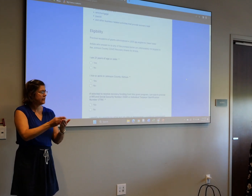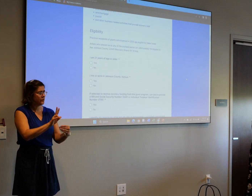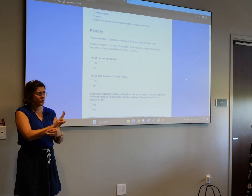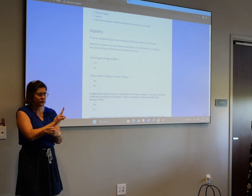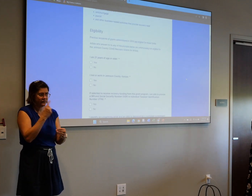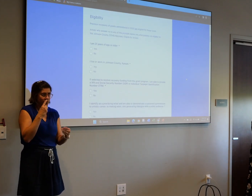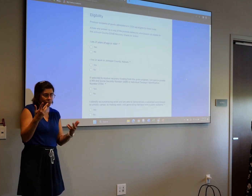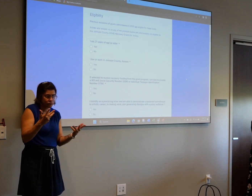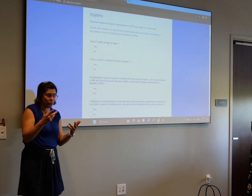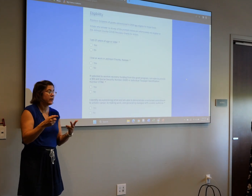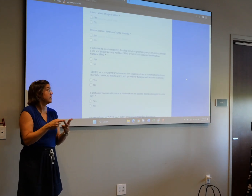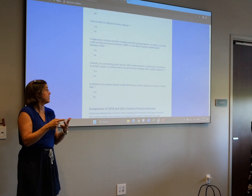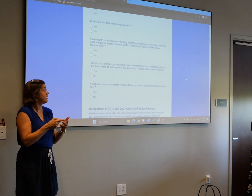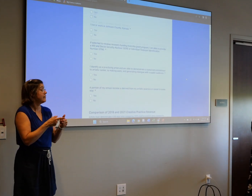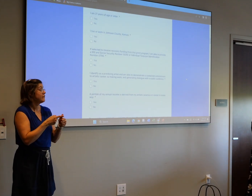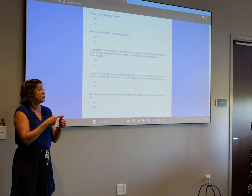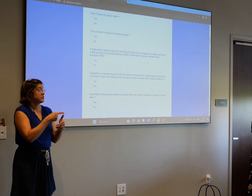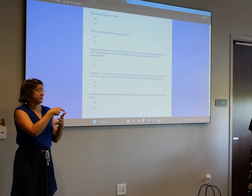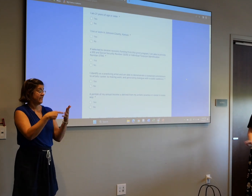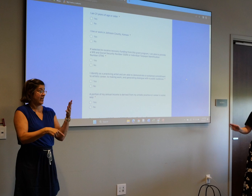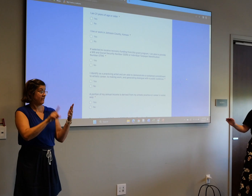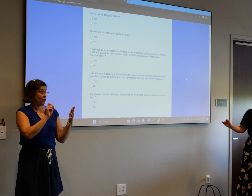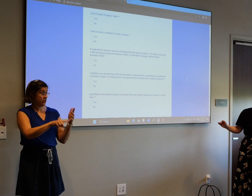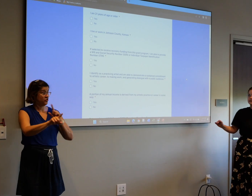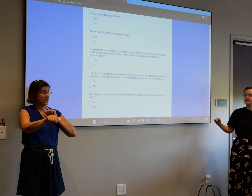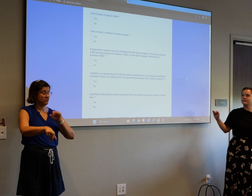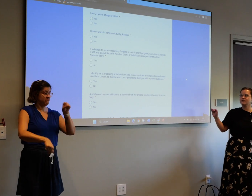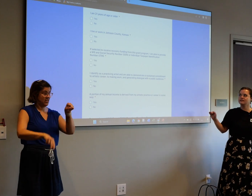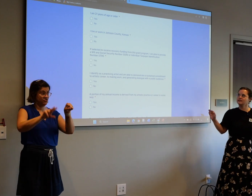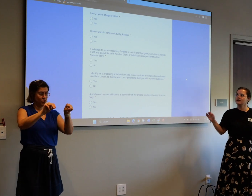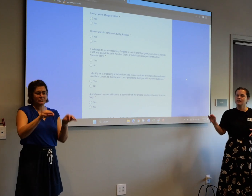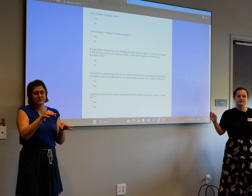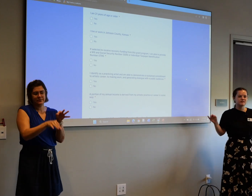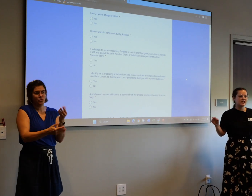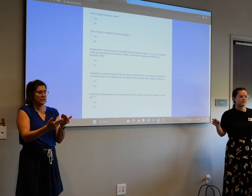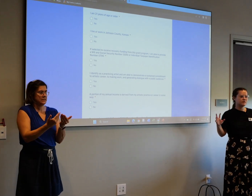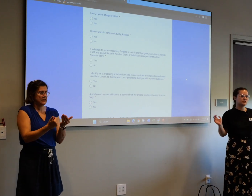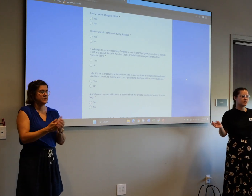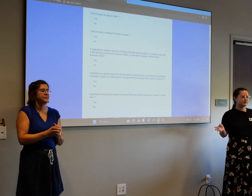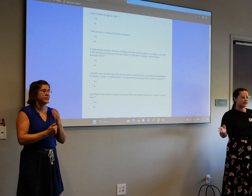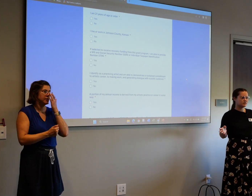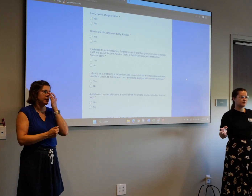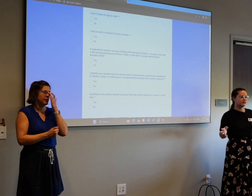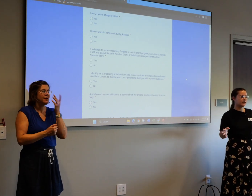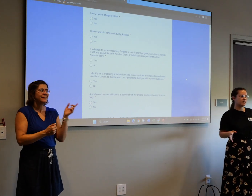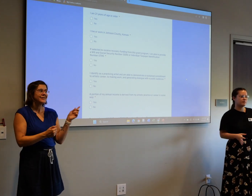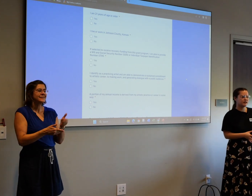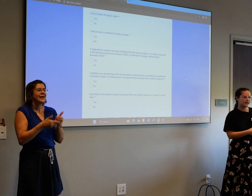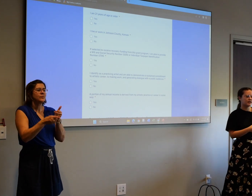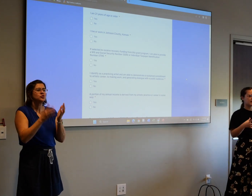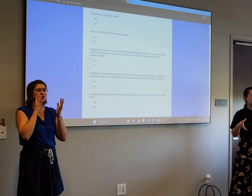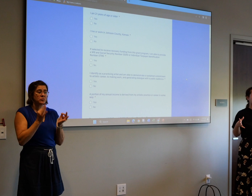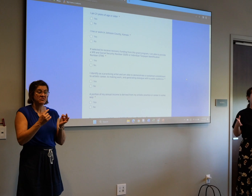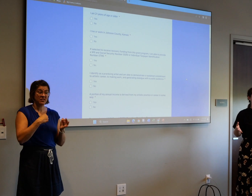going to first answer 5 questions. They're yes or no questions. They're very easy. They're just to help you determine your eligibility.